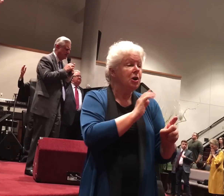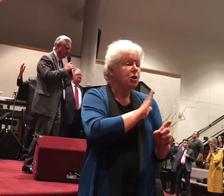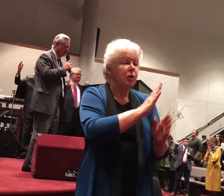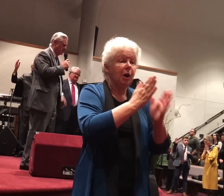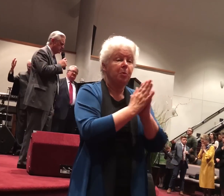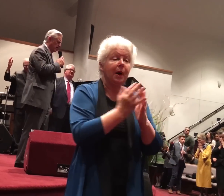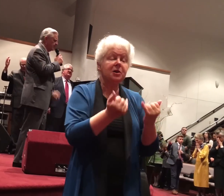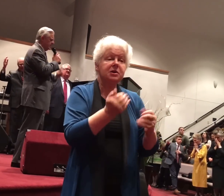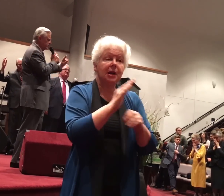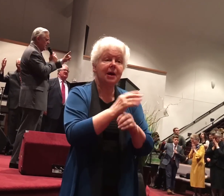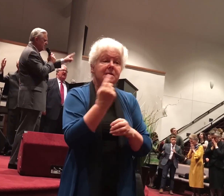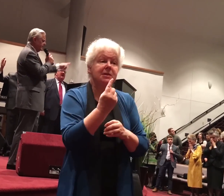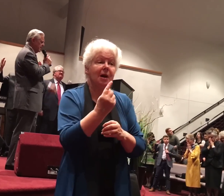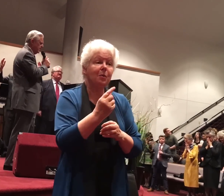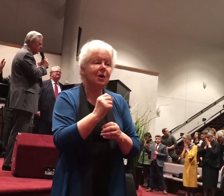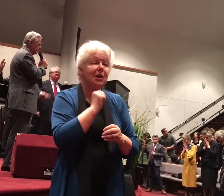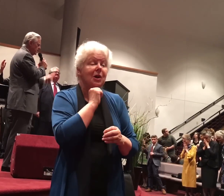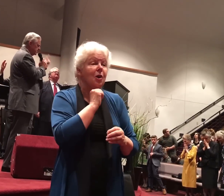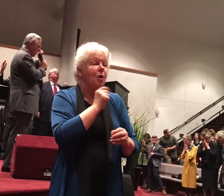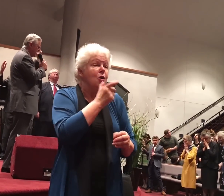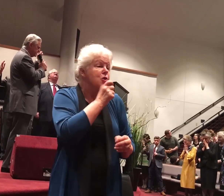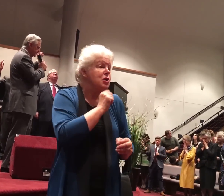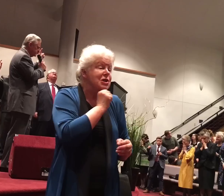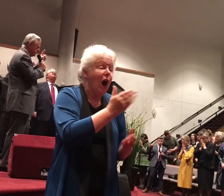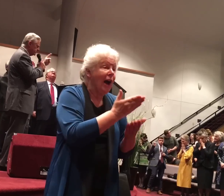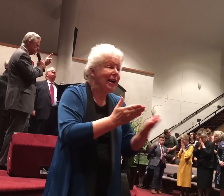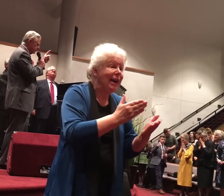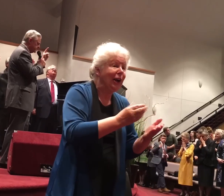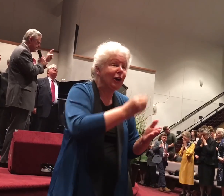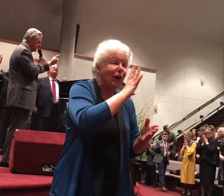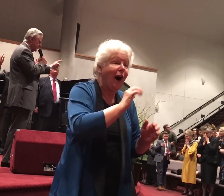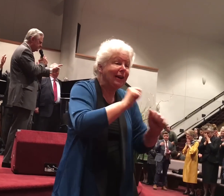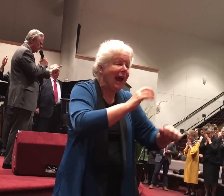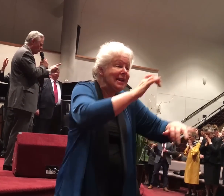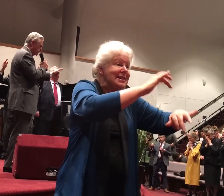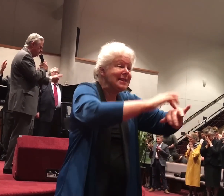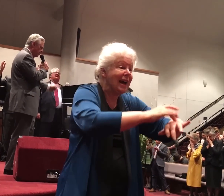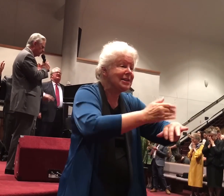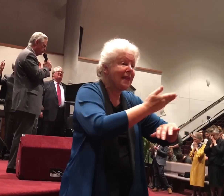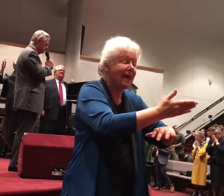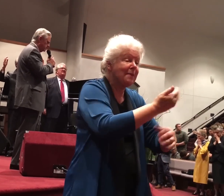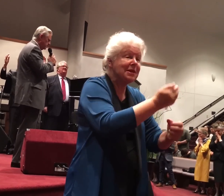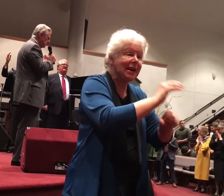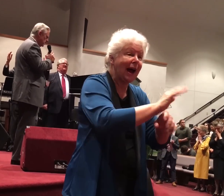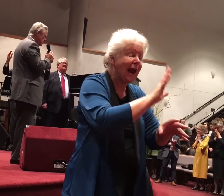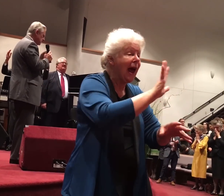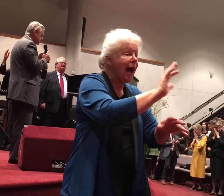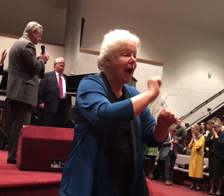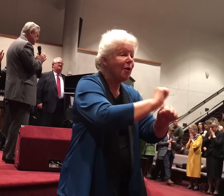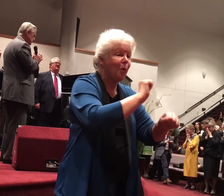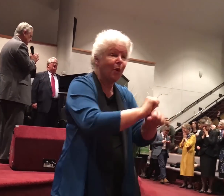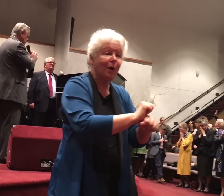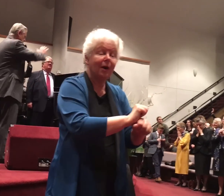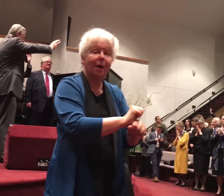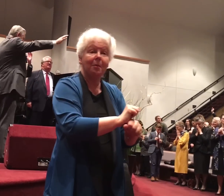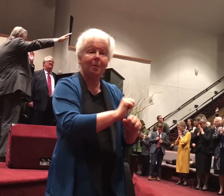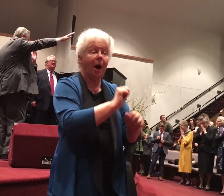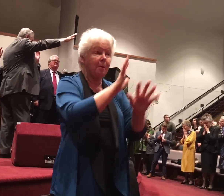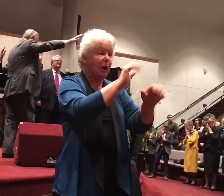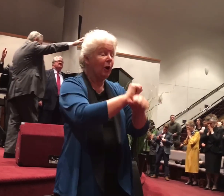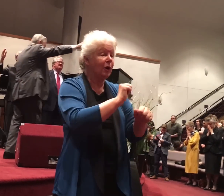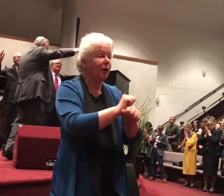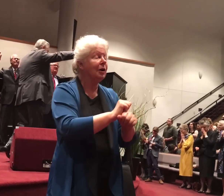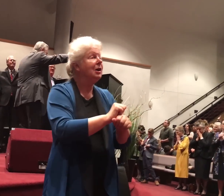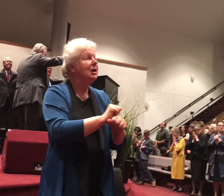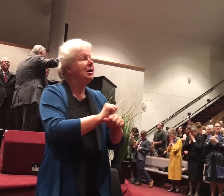tonight. Somebody who's not even here, God can touch them tonight and work a miracle. Would you call out